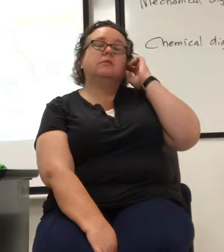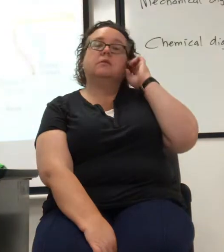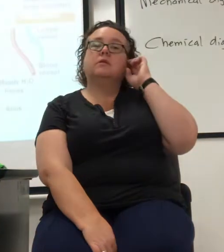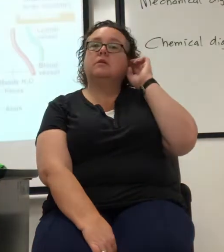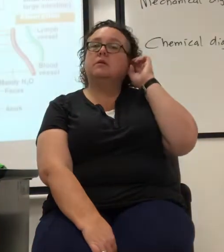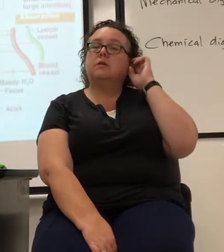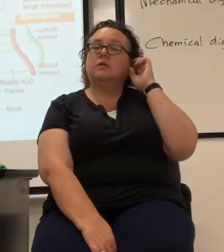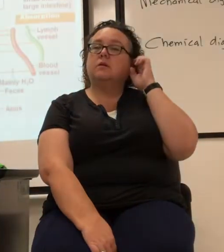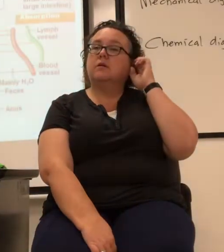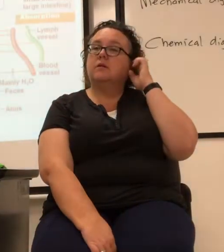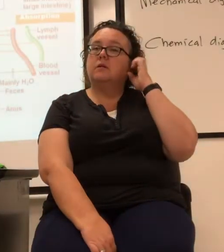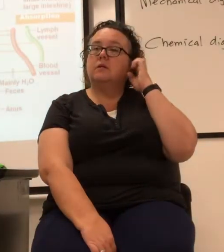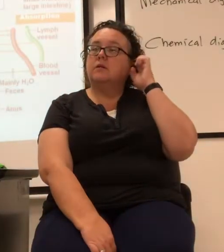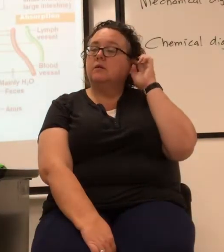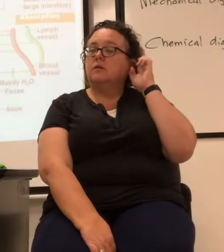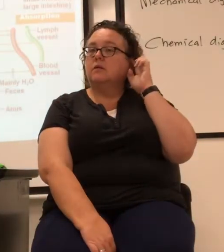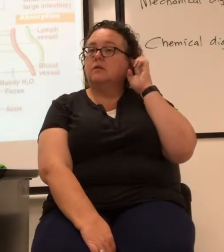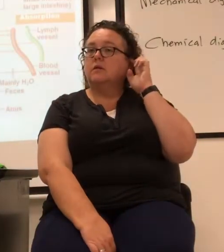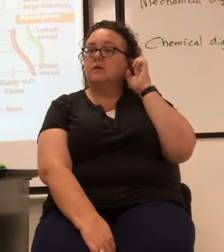of